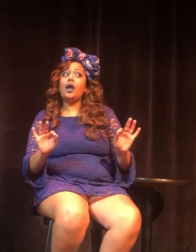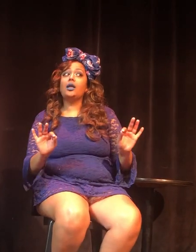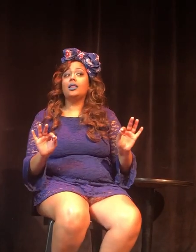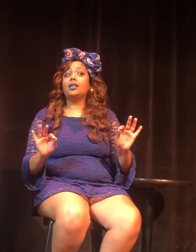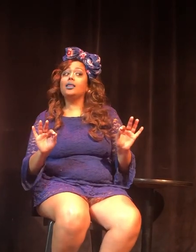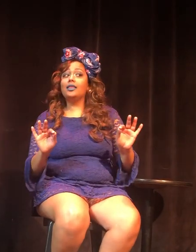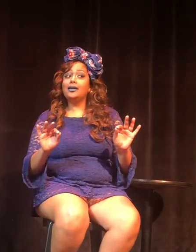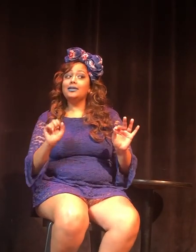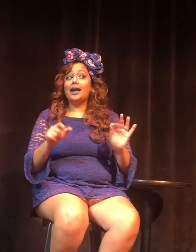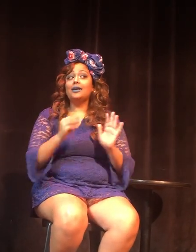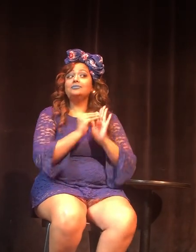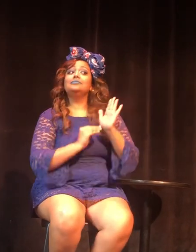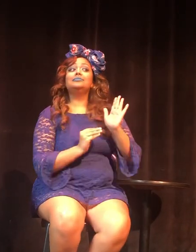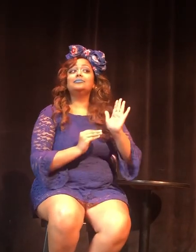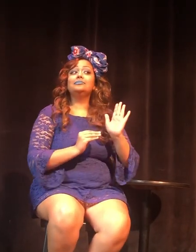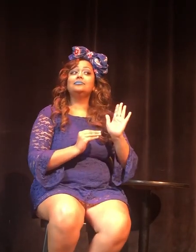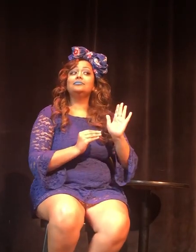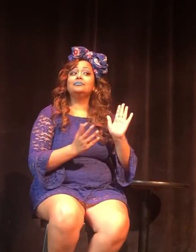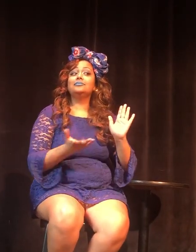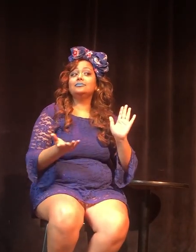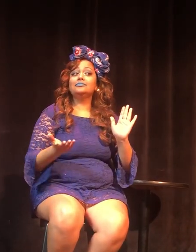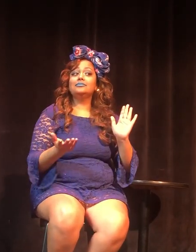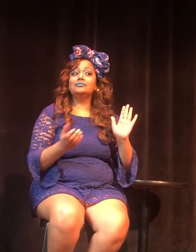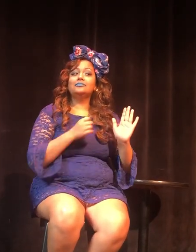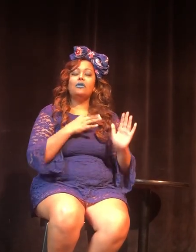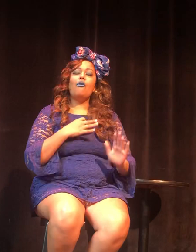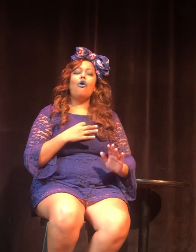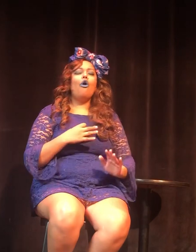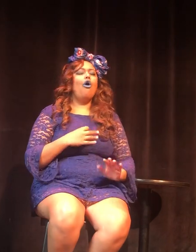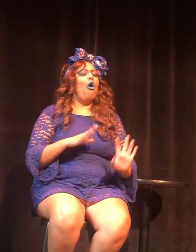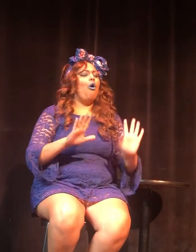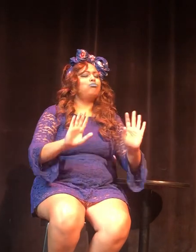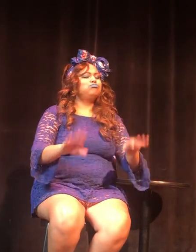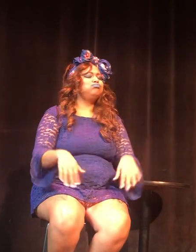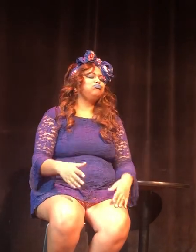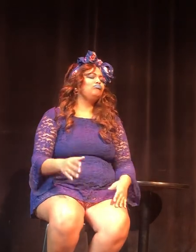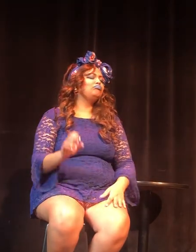The zookeeper said, Seems only fair.